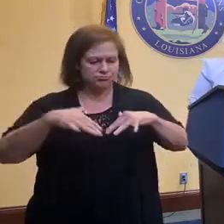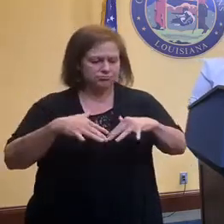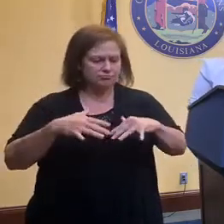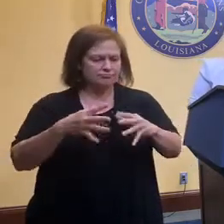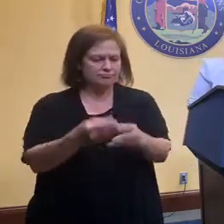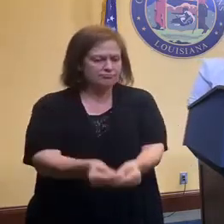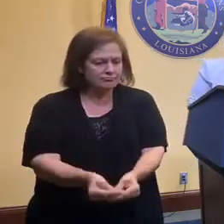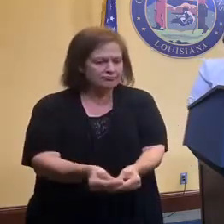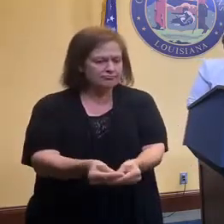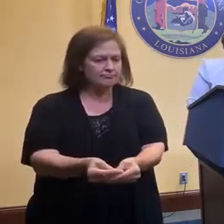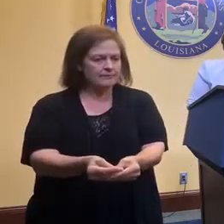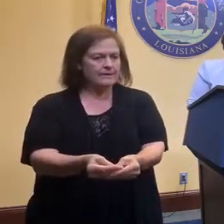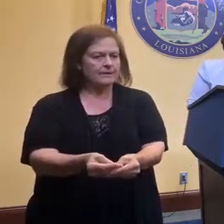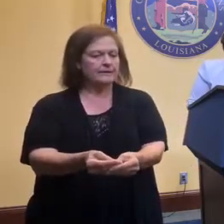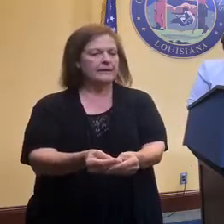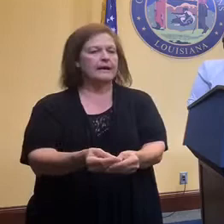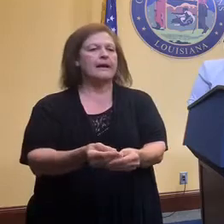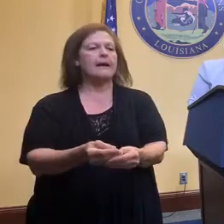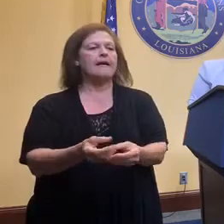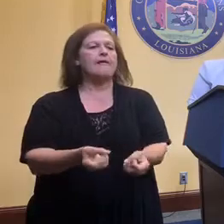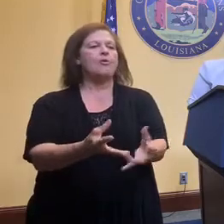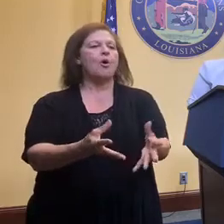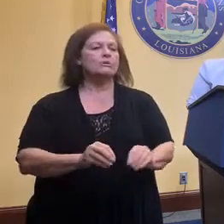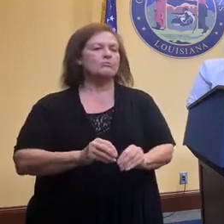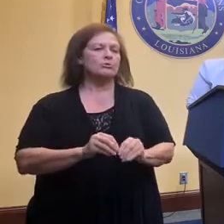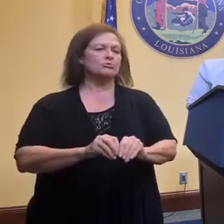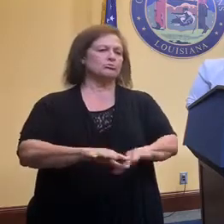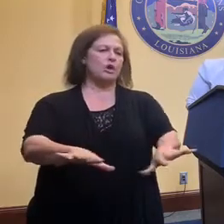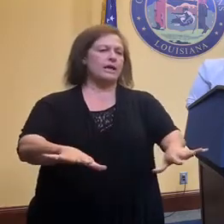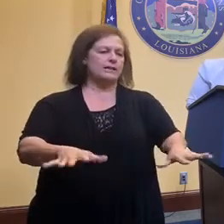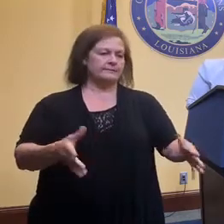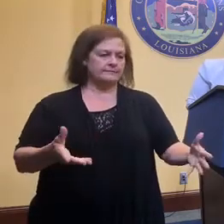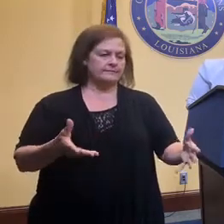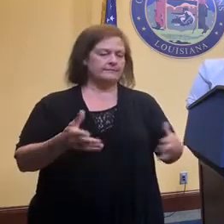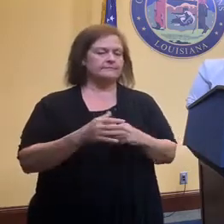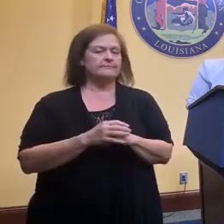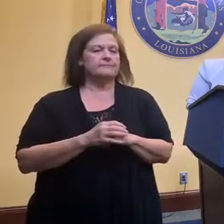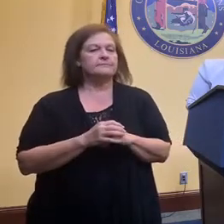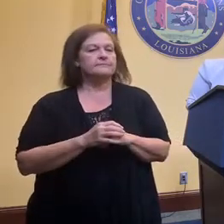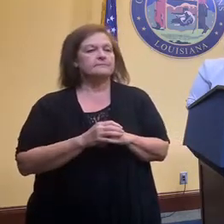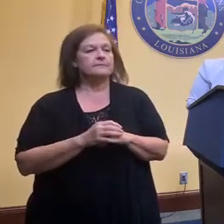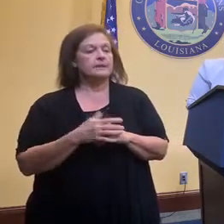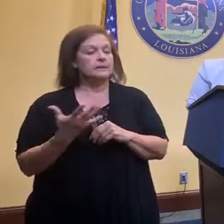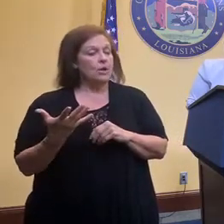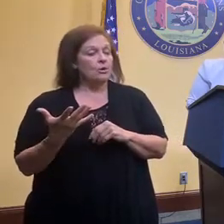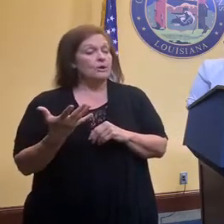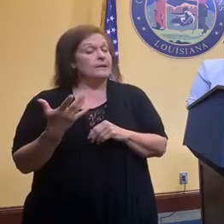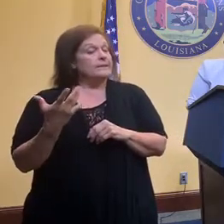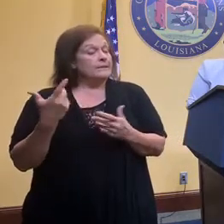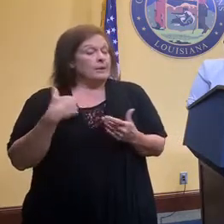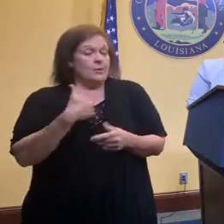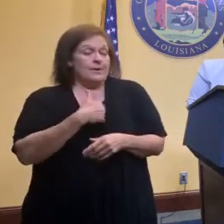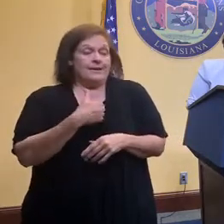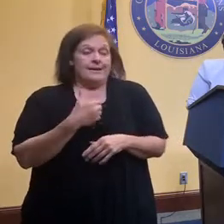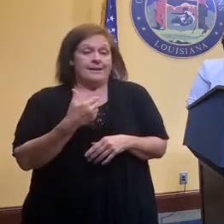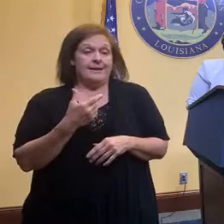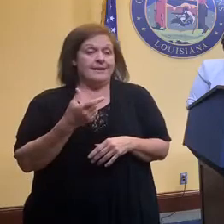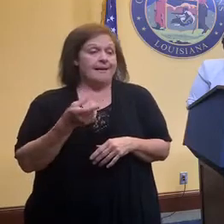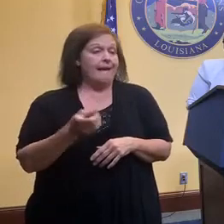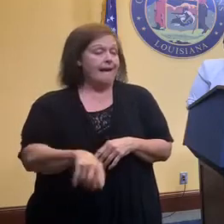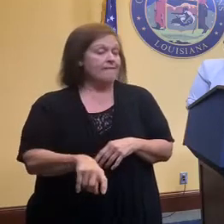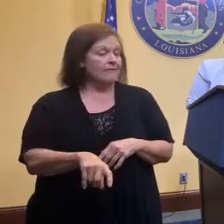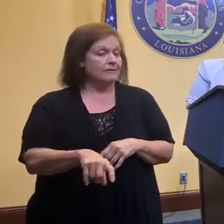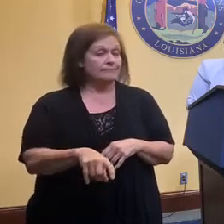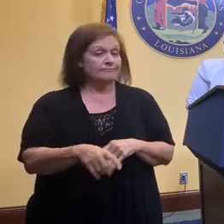impact on the rate of spread in our community. So with that, we are going to be